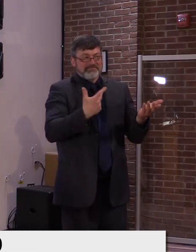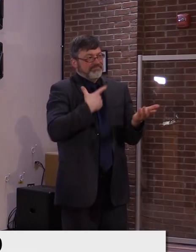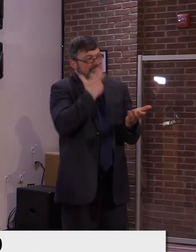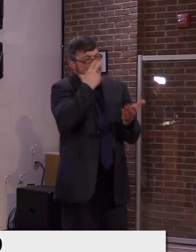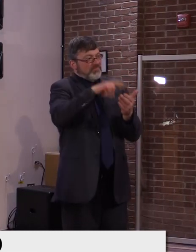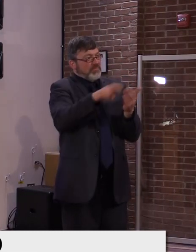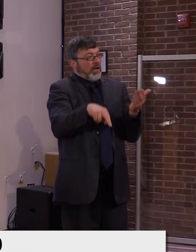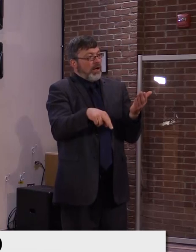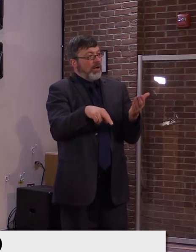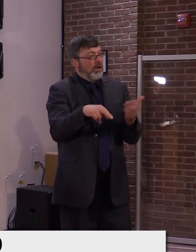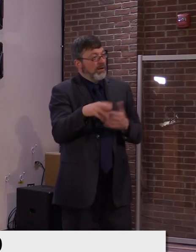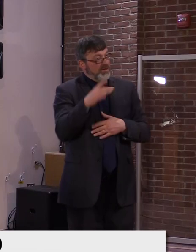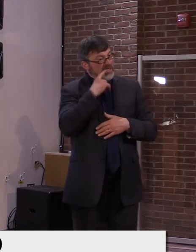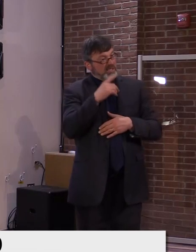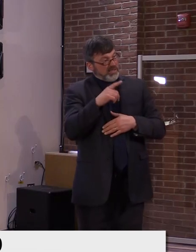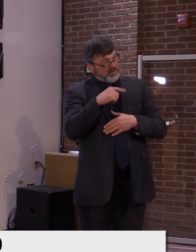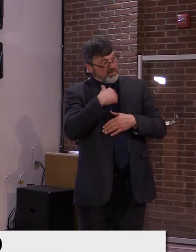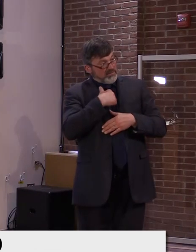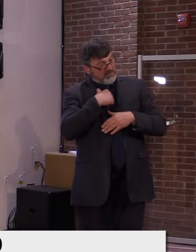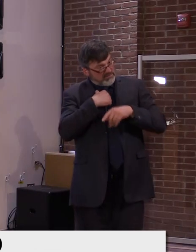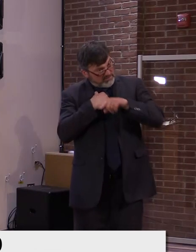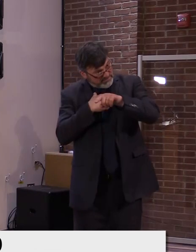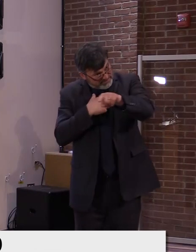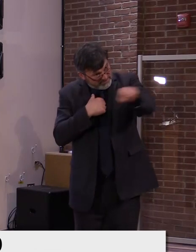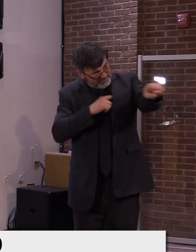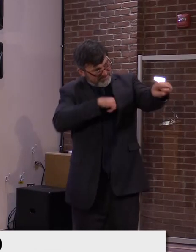in this and trying to advocate